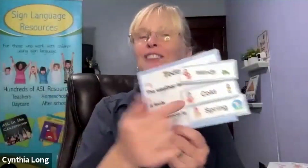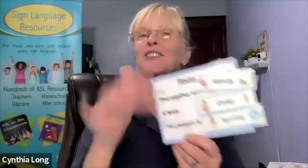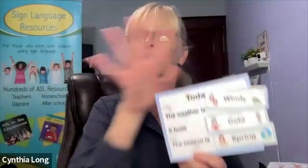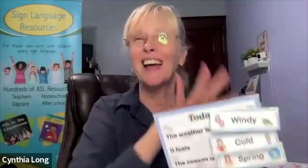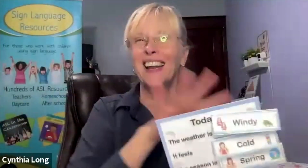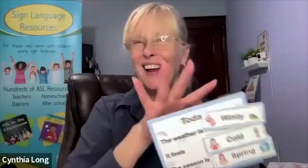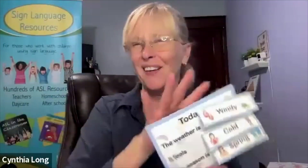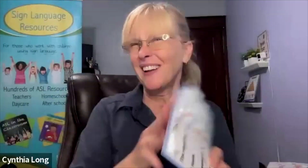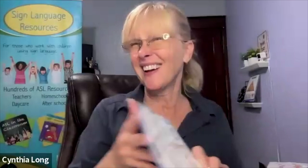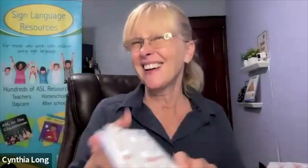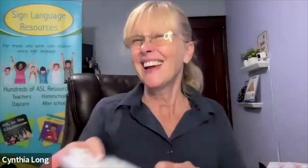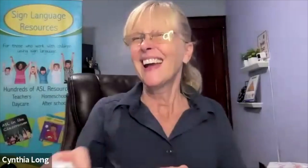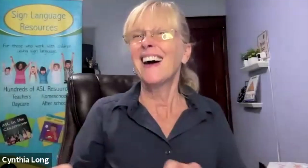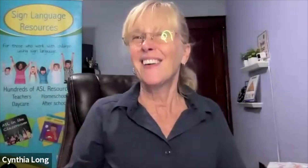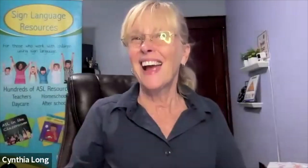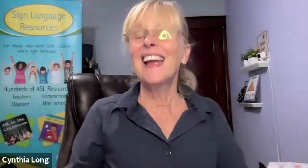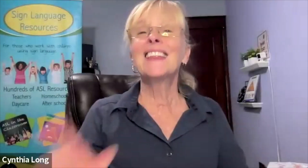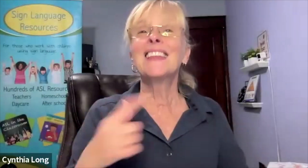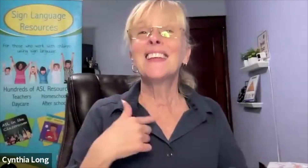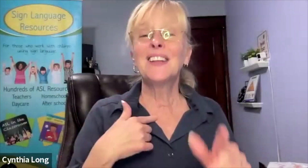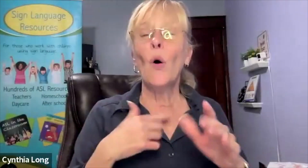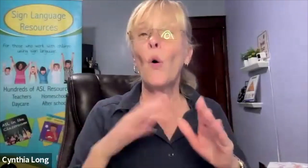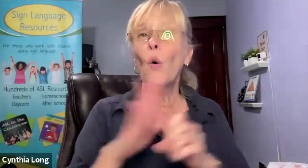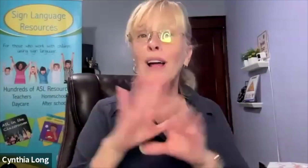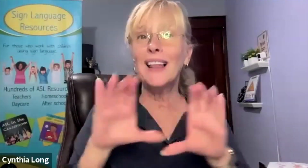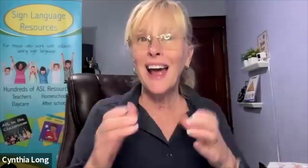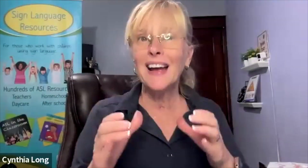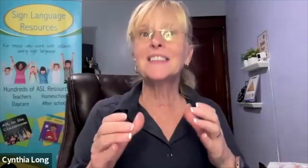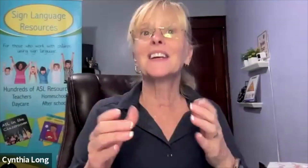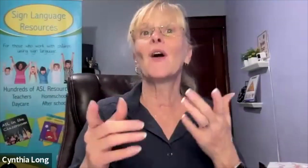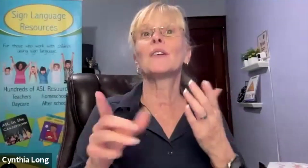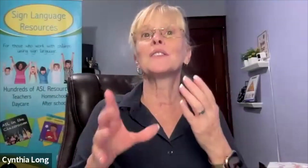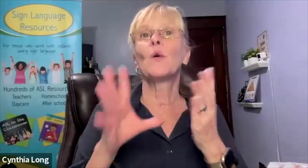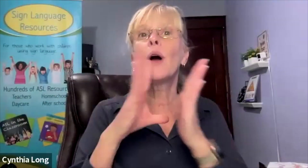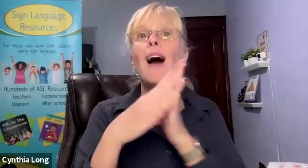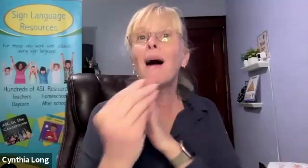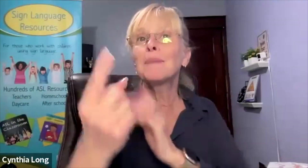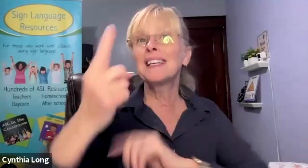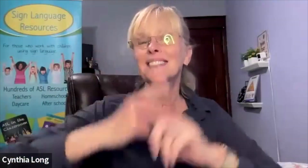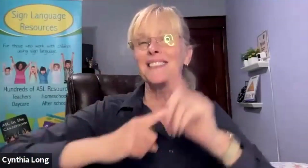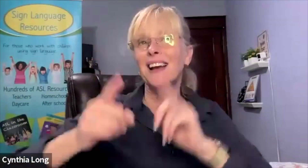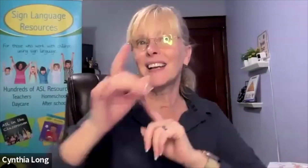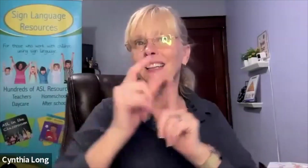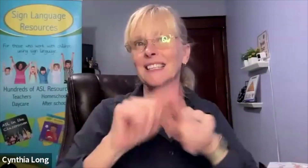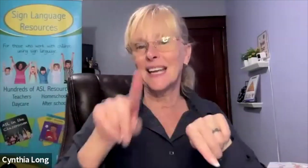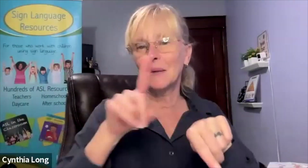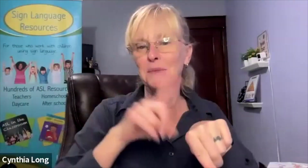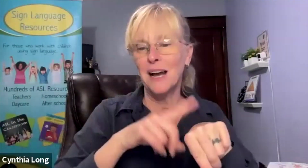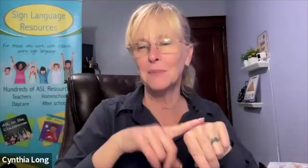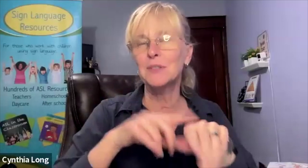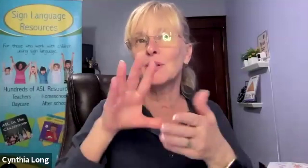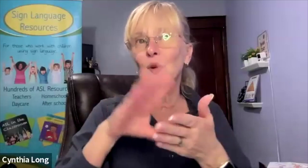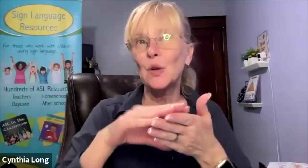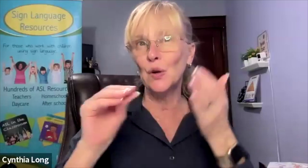to that area. Okay, and then the whole class can also copy sign at the same time. So they're